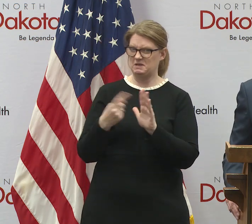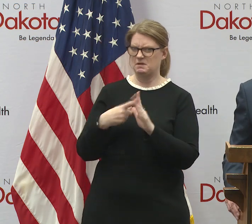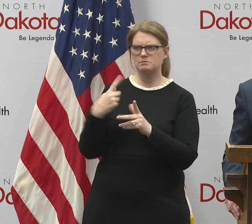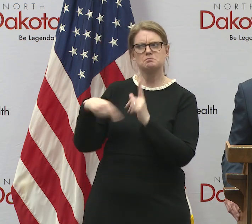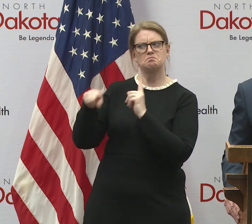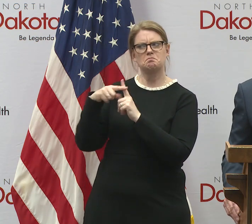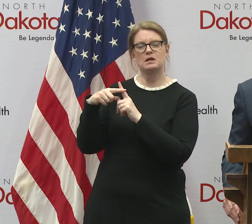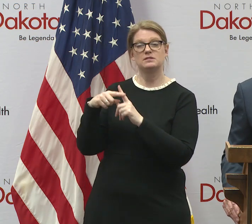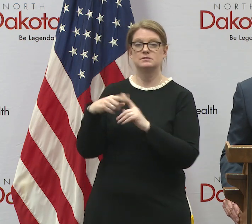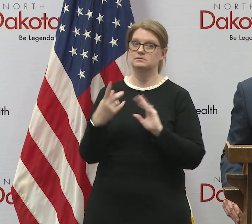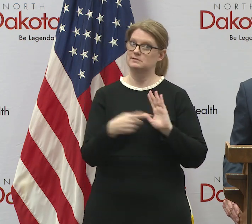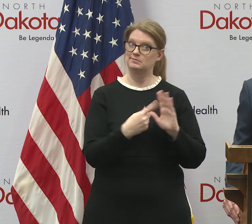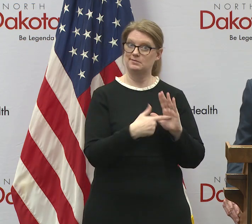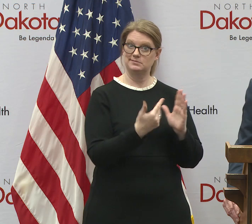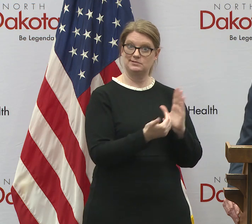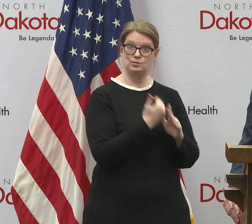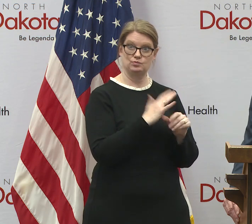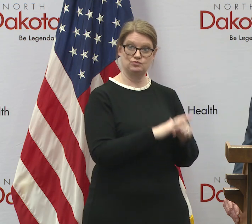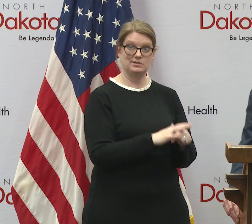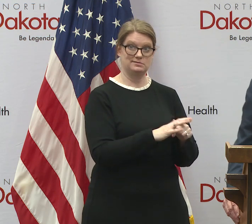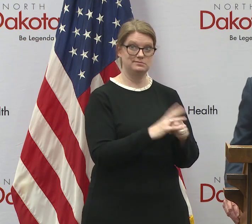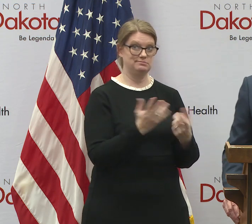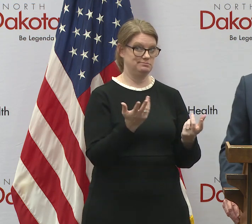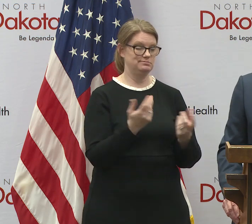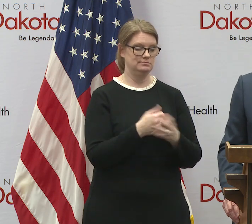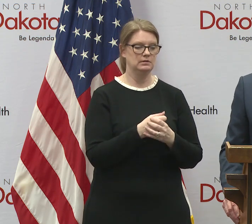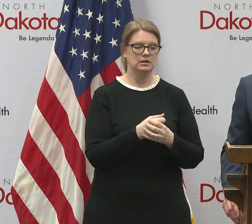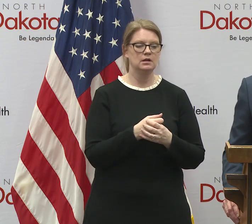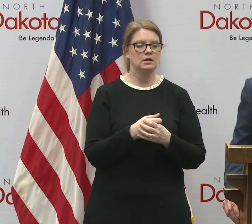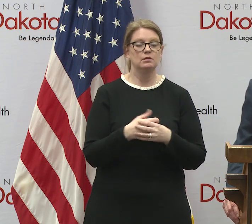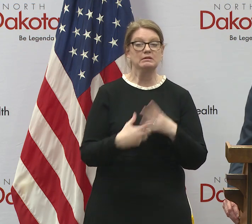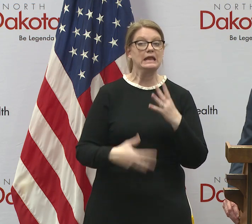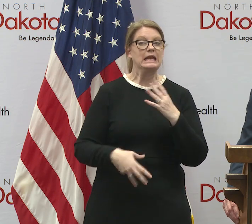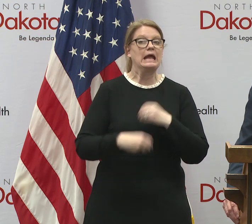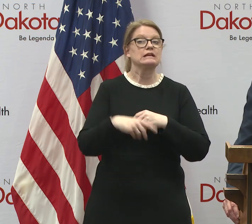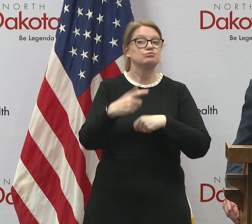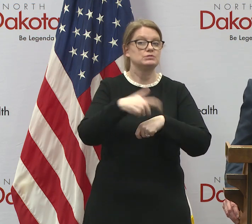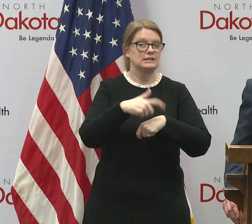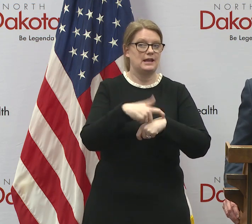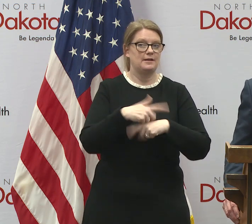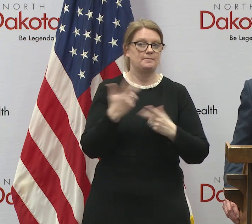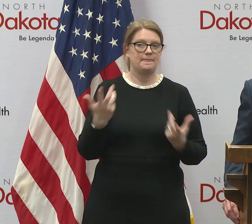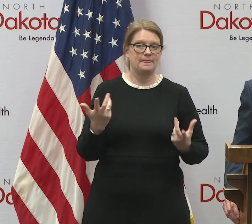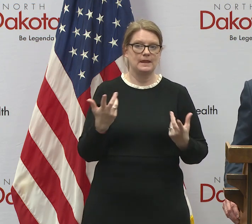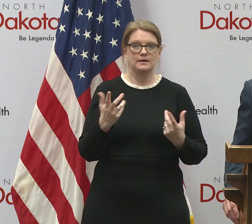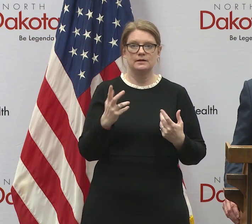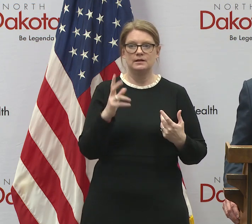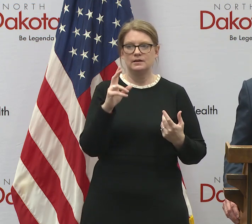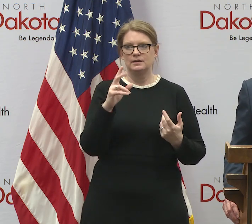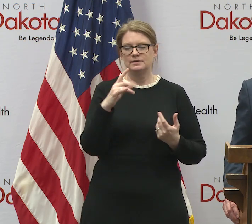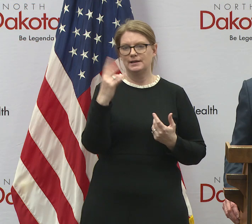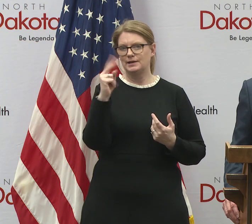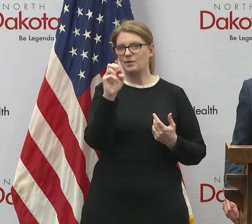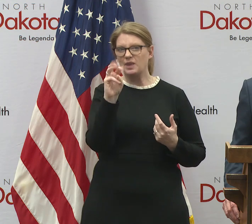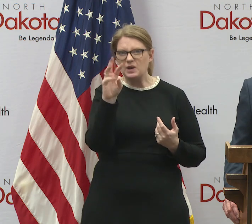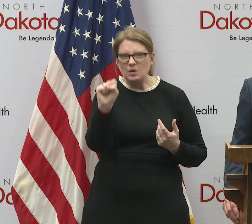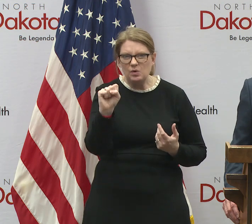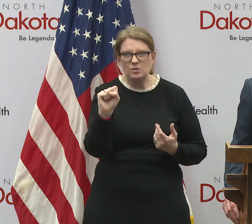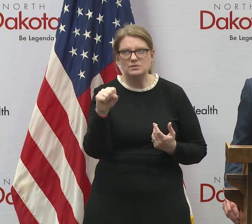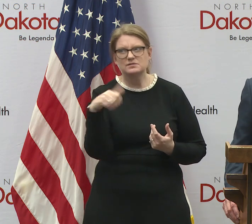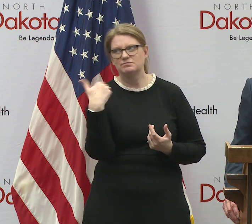it could create new stresses. But we're getting that extra time at a time when the news everywhere is